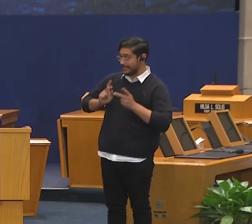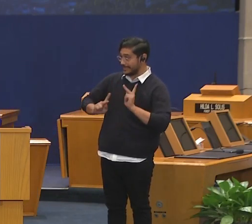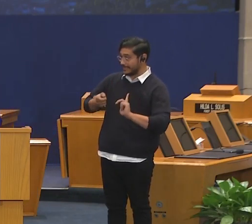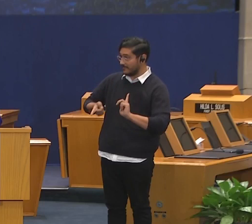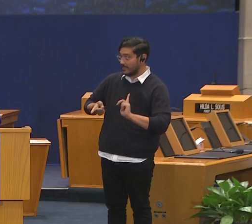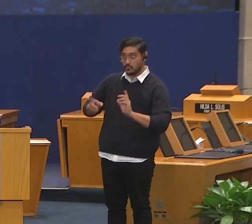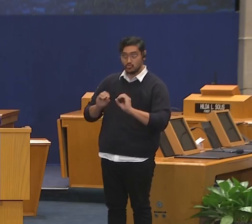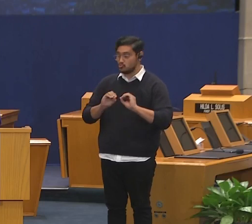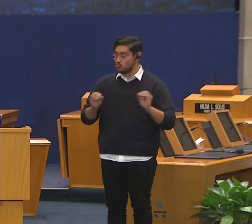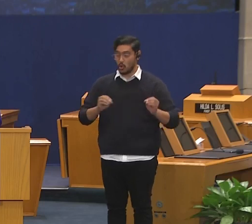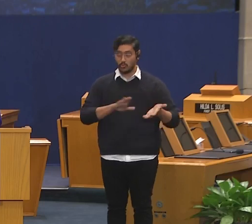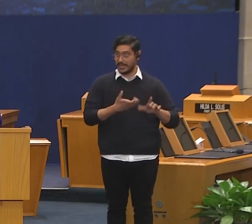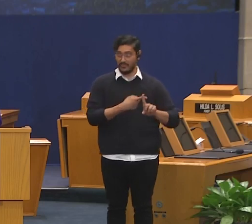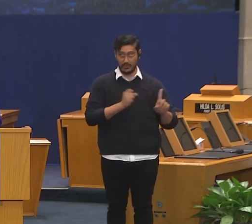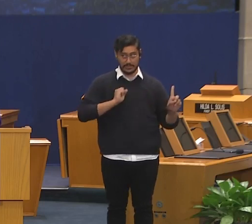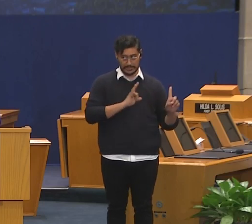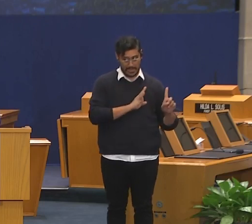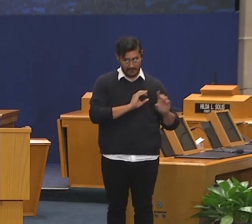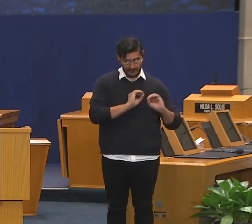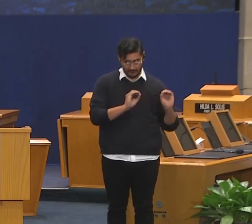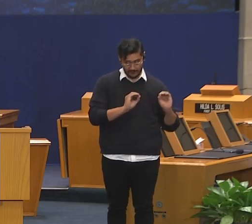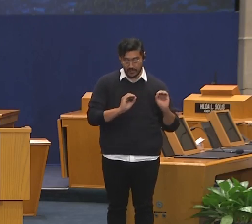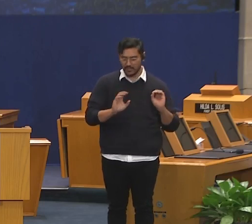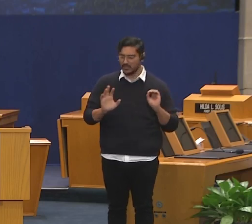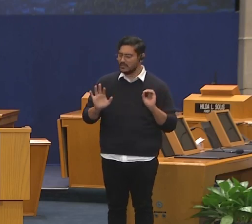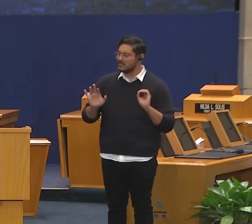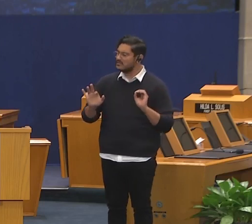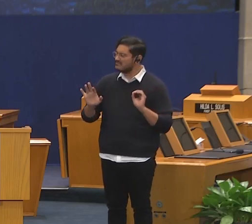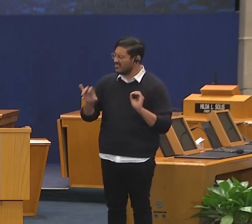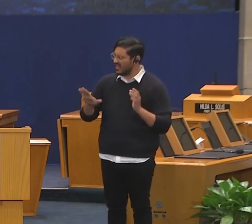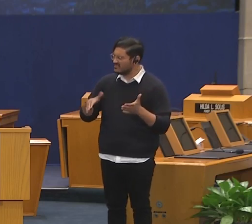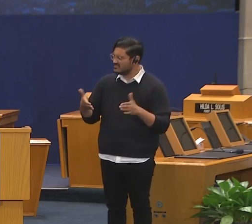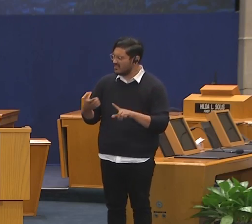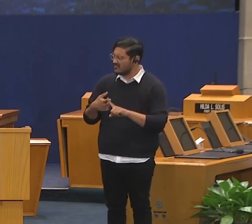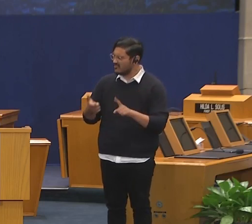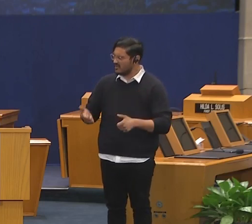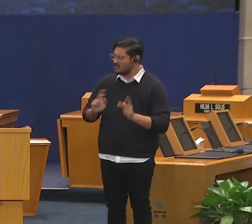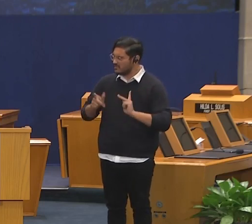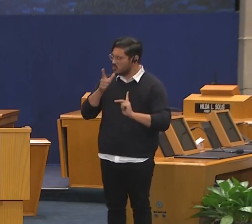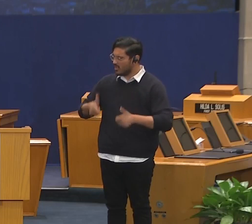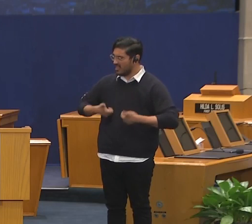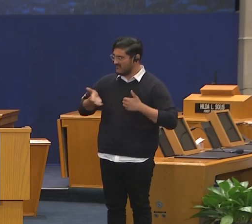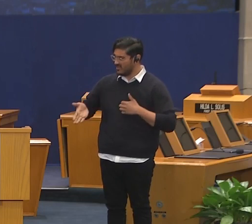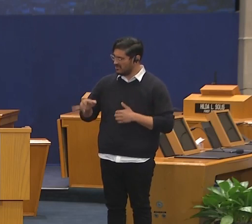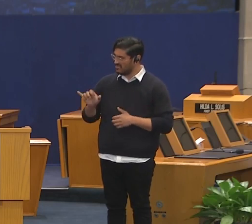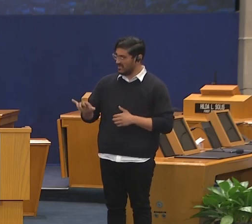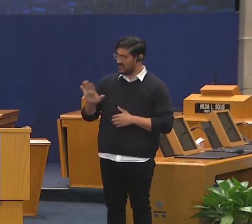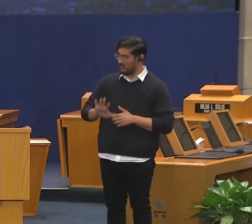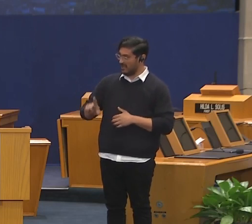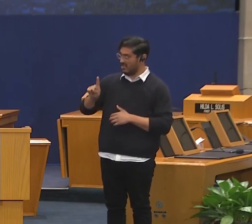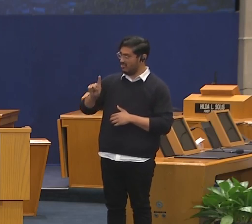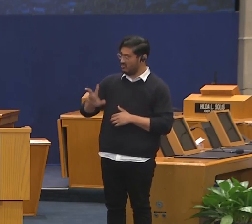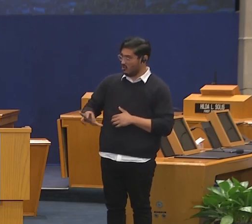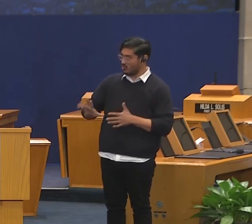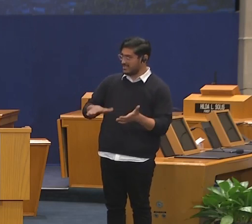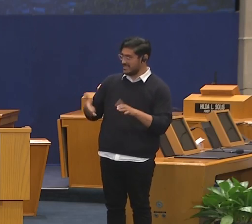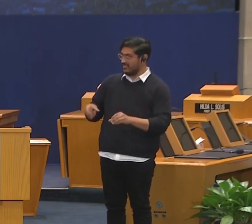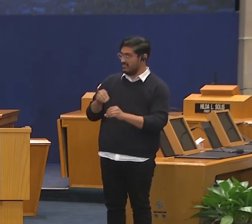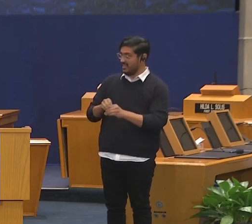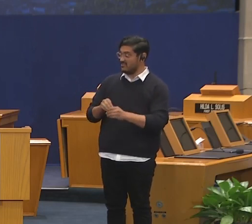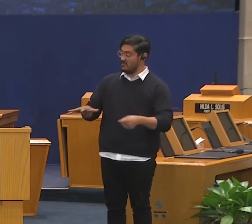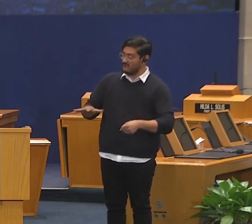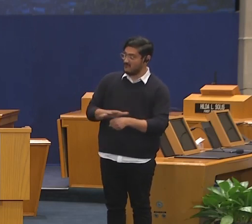among staff, and given that the deaths of residents account for more than a third of the deaths in the county, I'd like to know